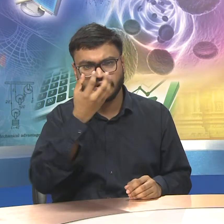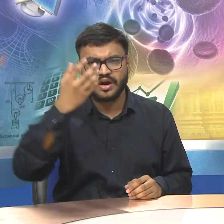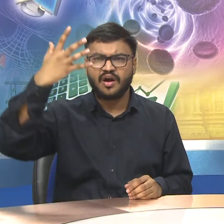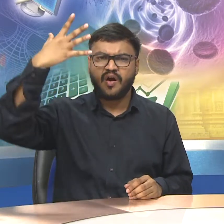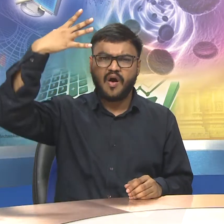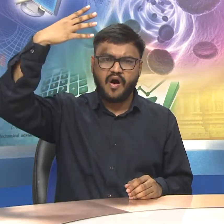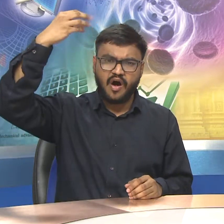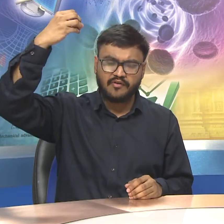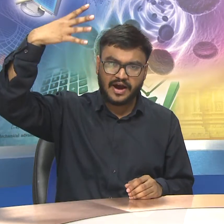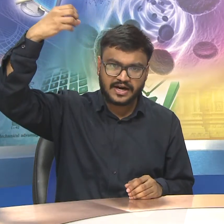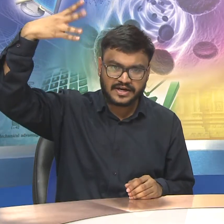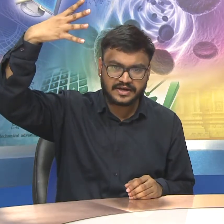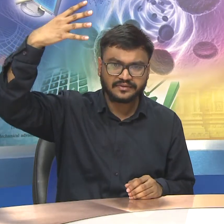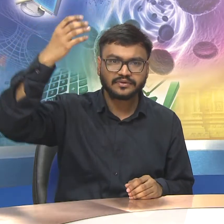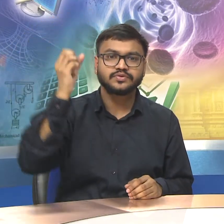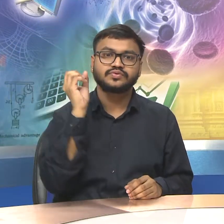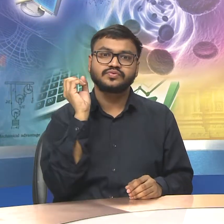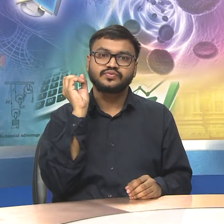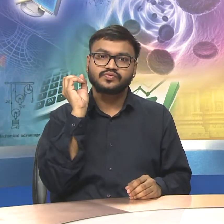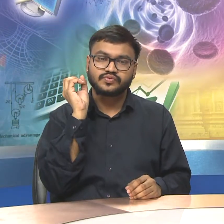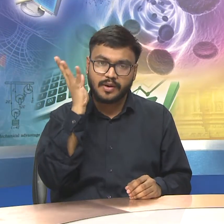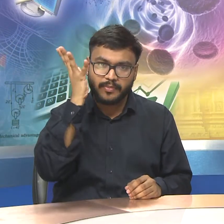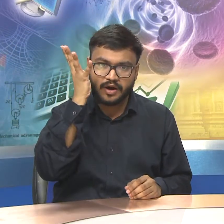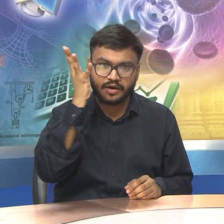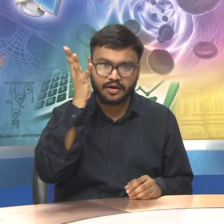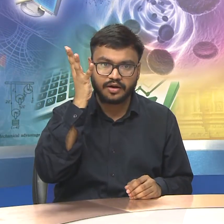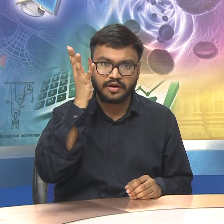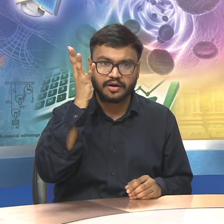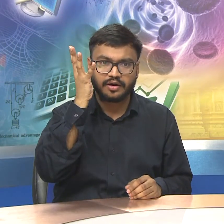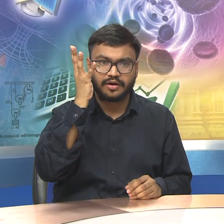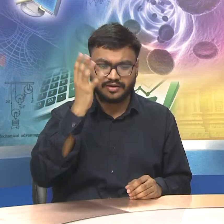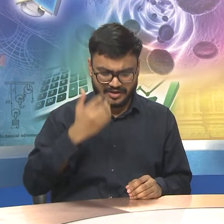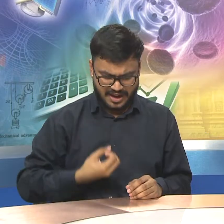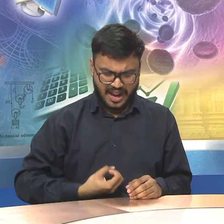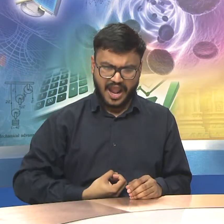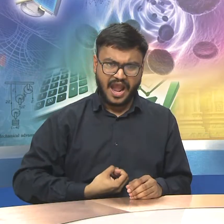flower, light and morning.